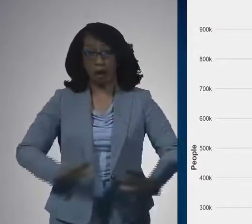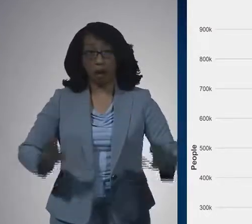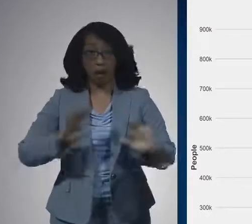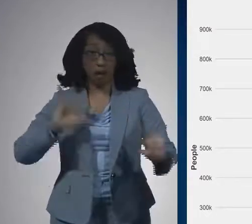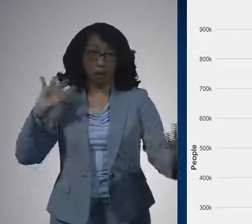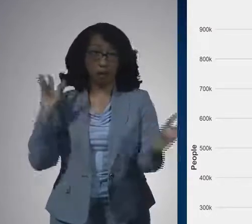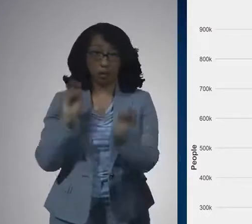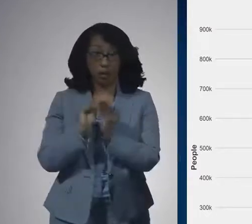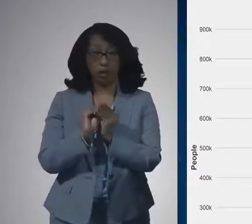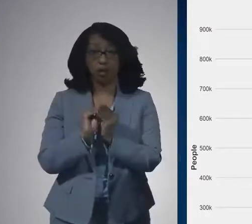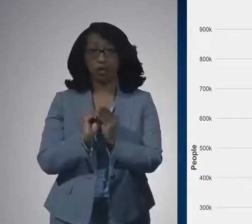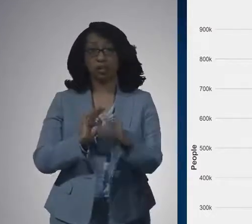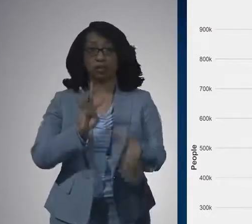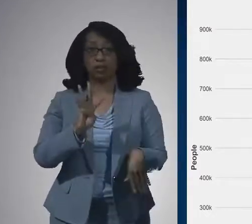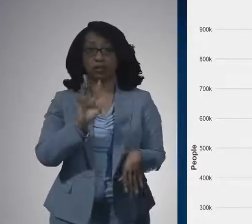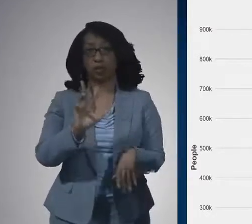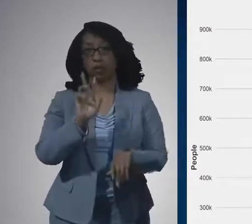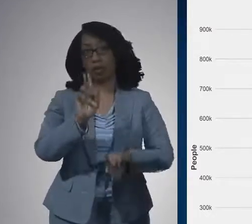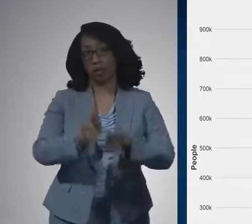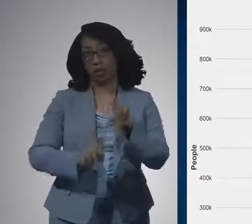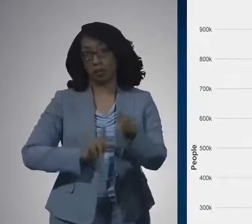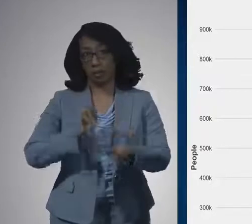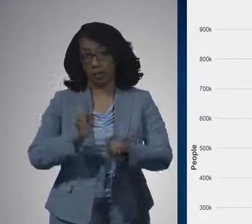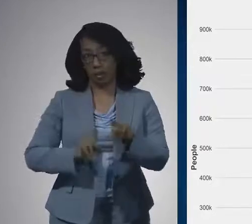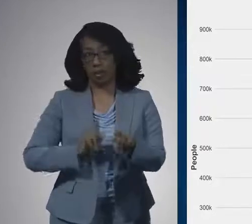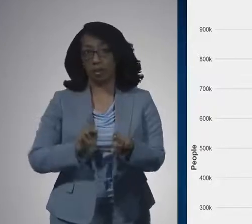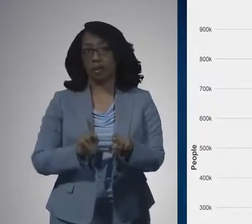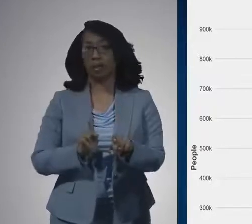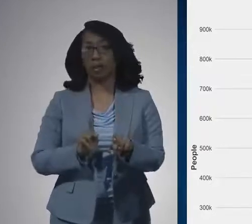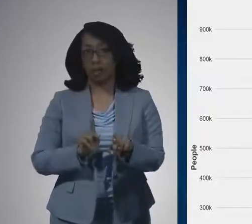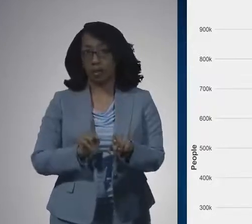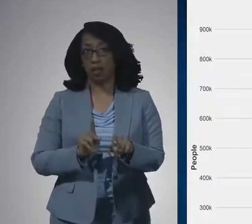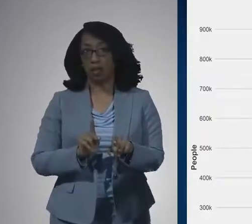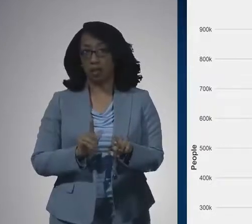about 43% of our total population